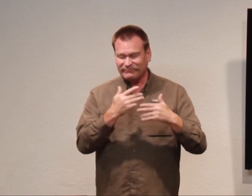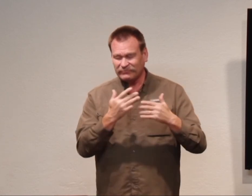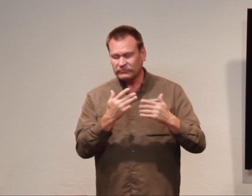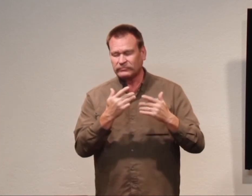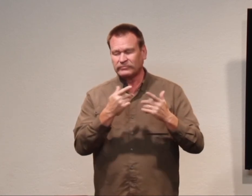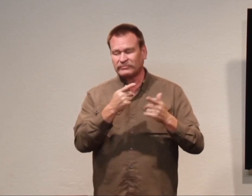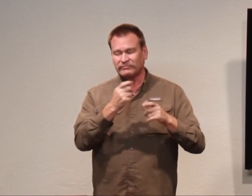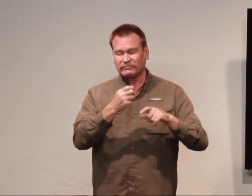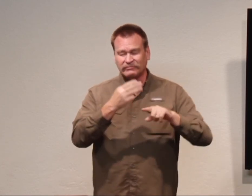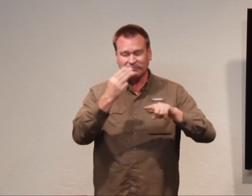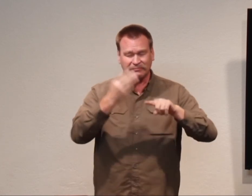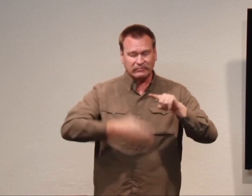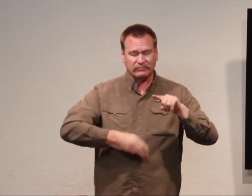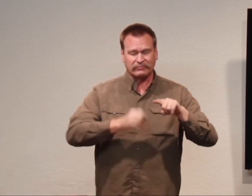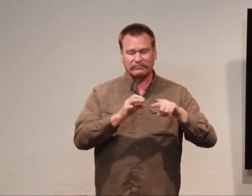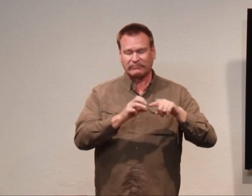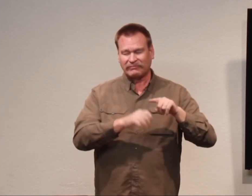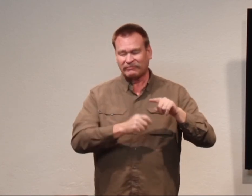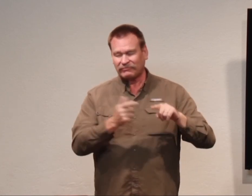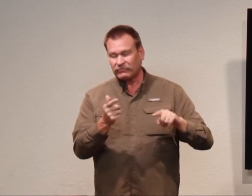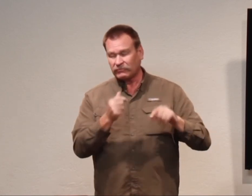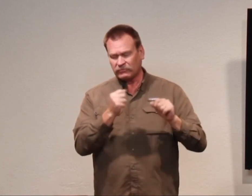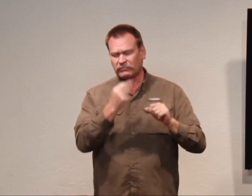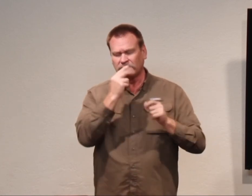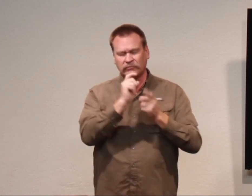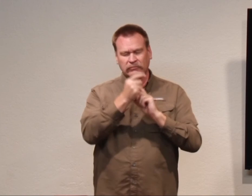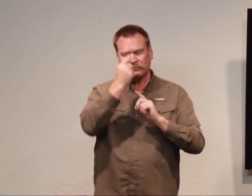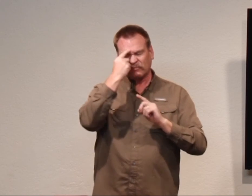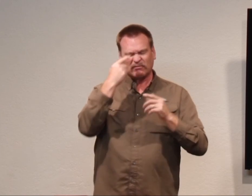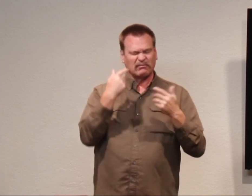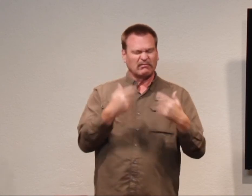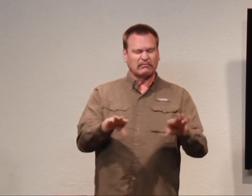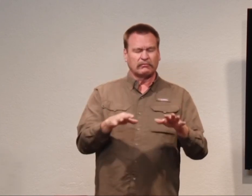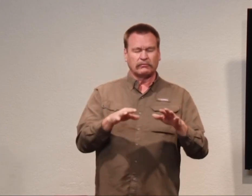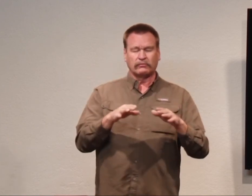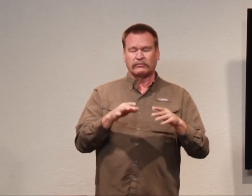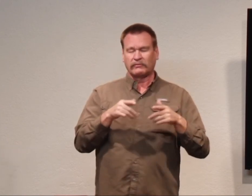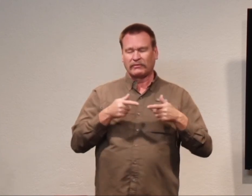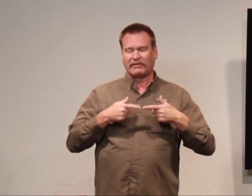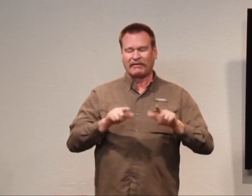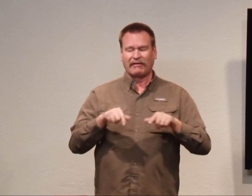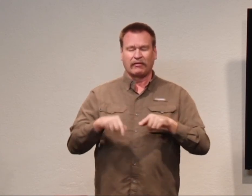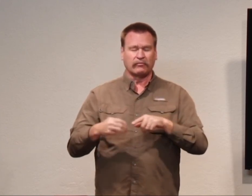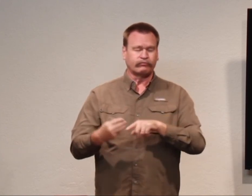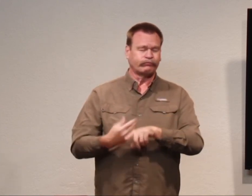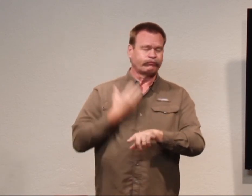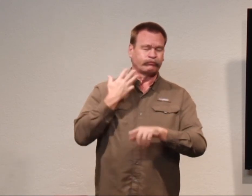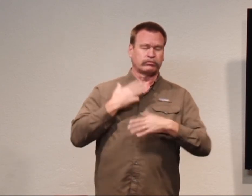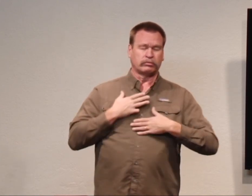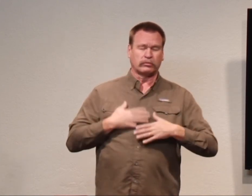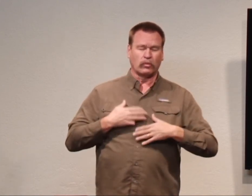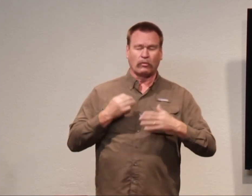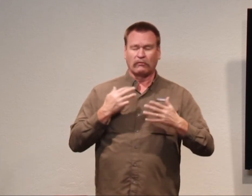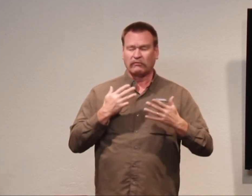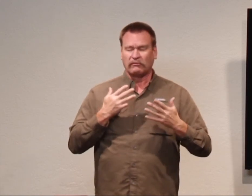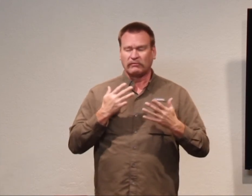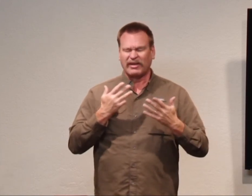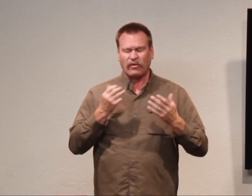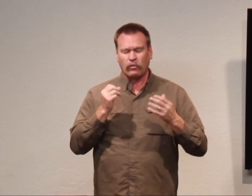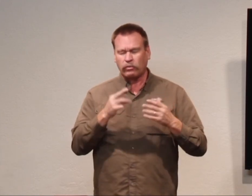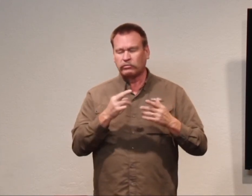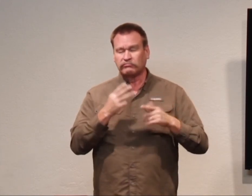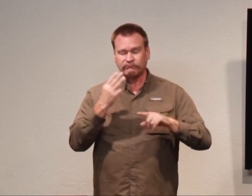to have an amputation on the 15th, and God, we ask that you would just be with him, strengthen him through that surgery, and we ask that